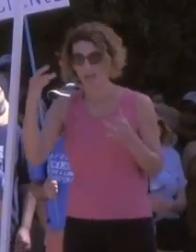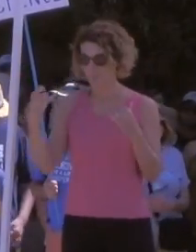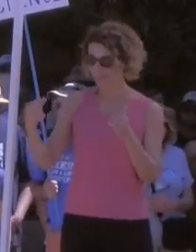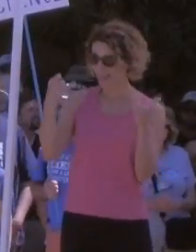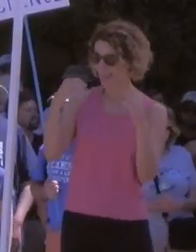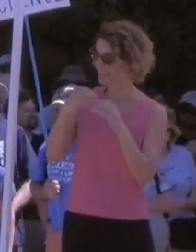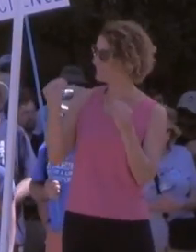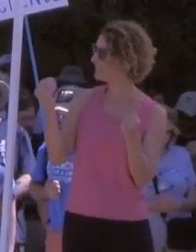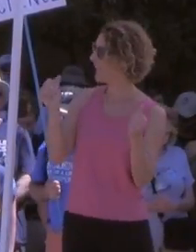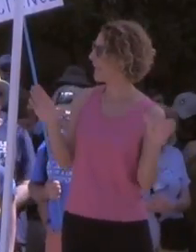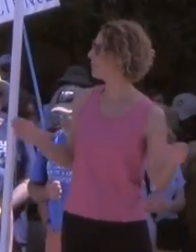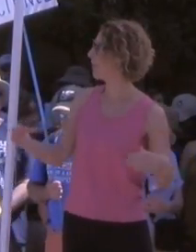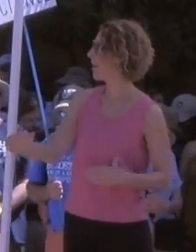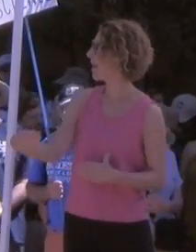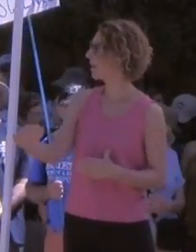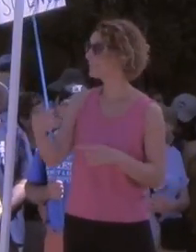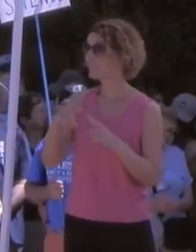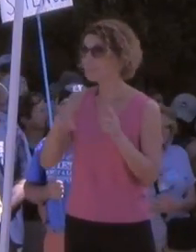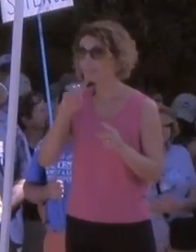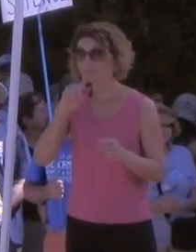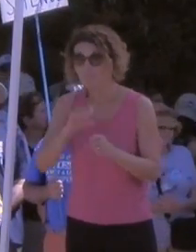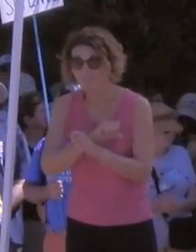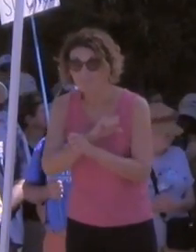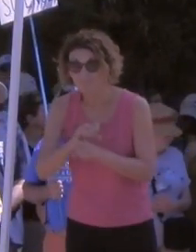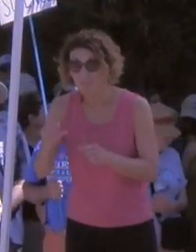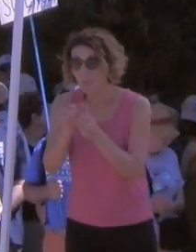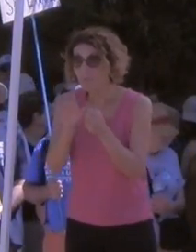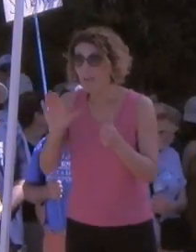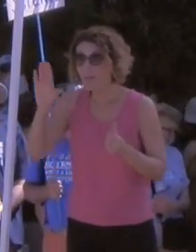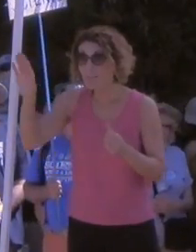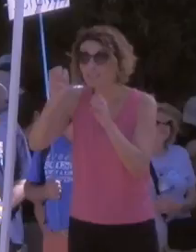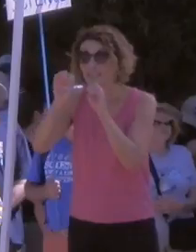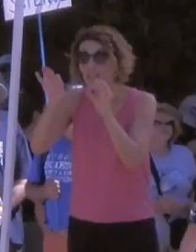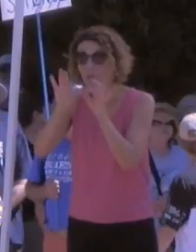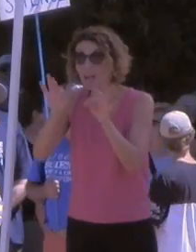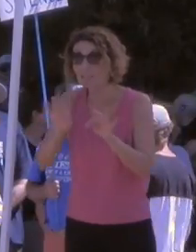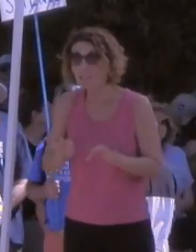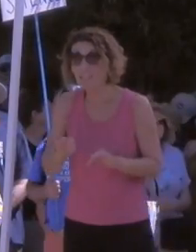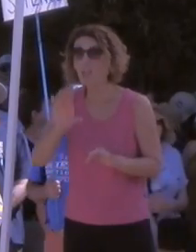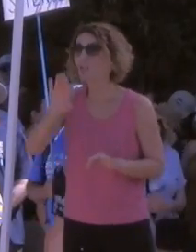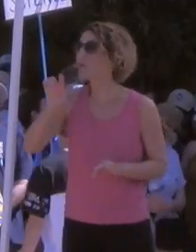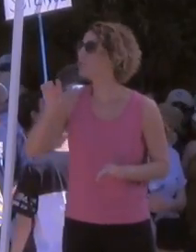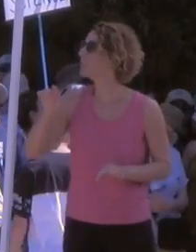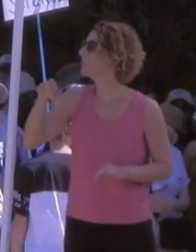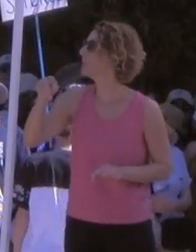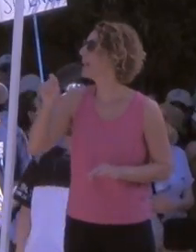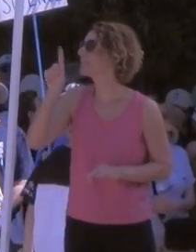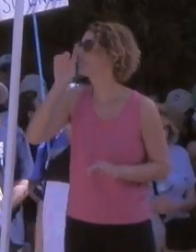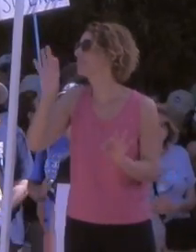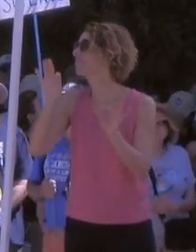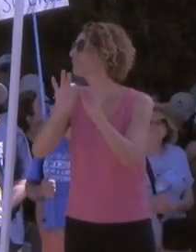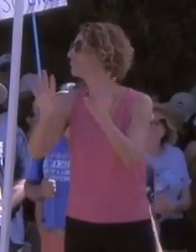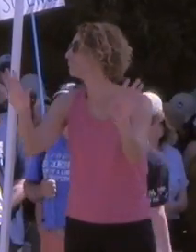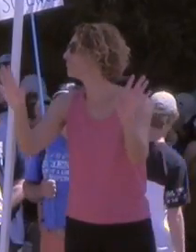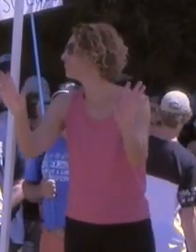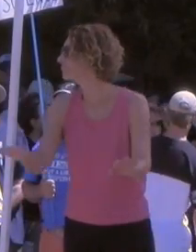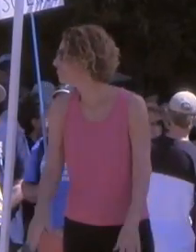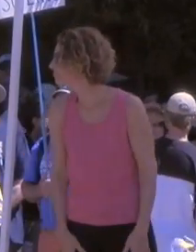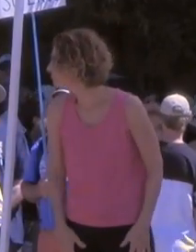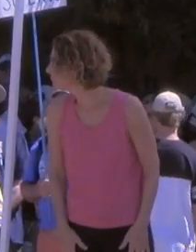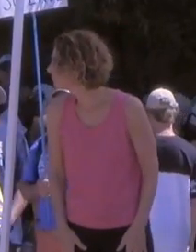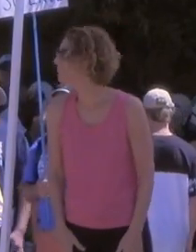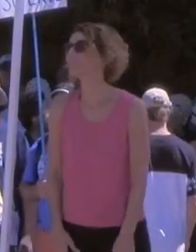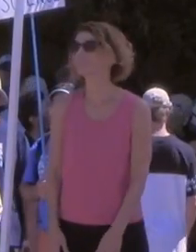sandbox. But in fact, without those equations, your GPS would be pretty useless.